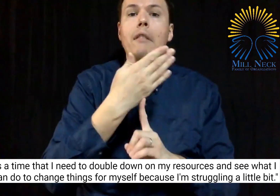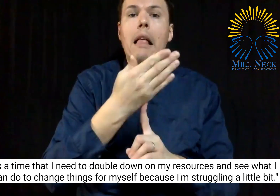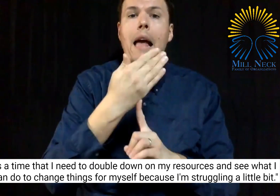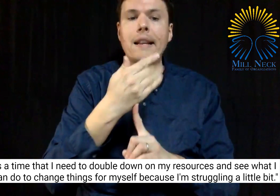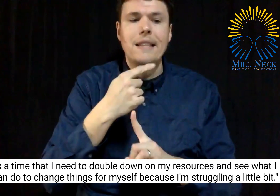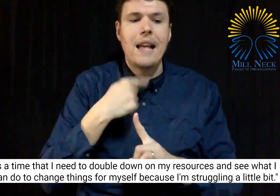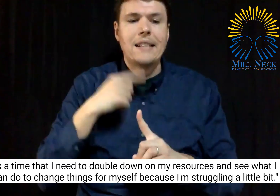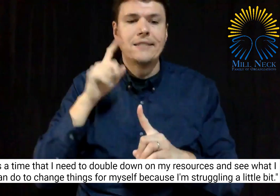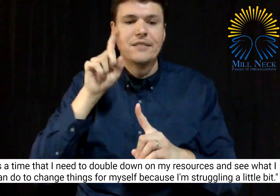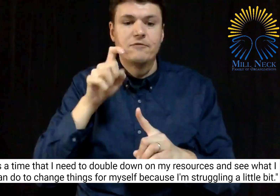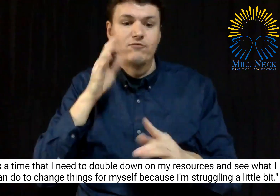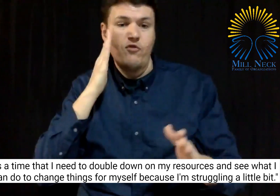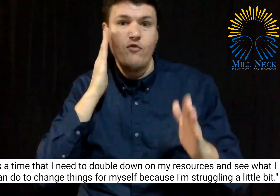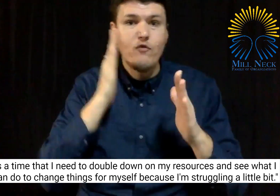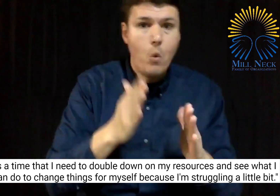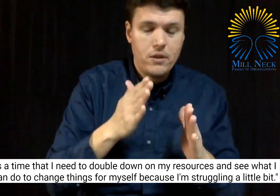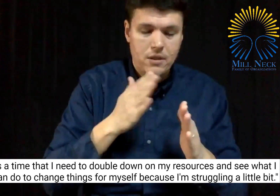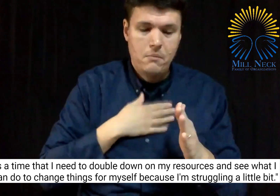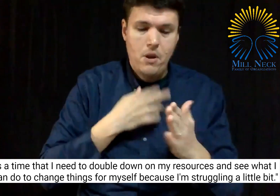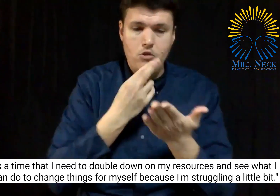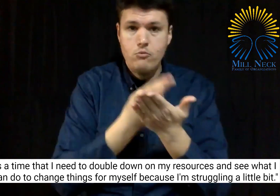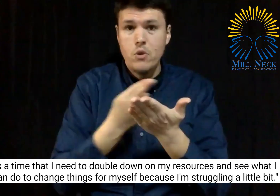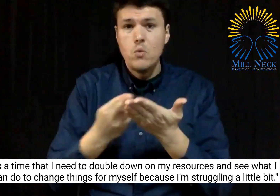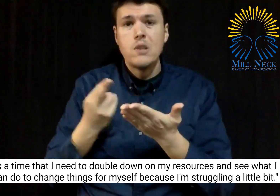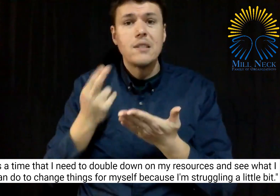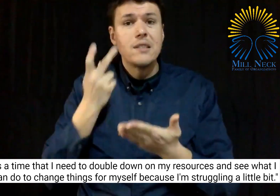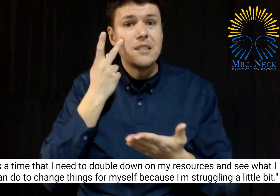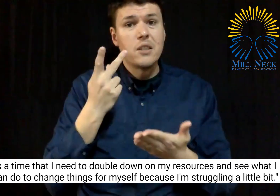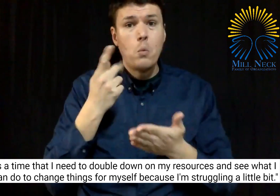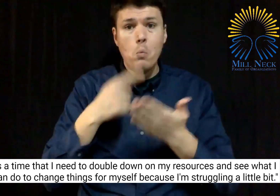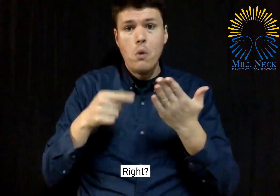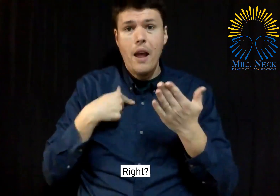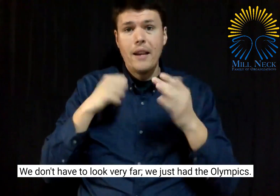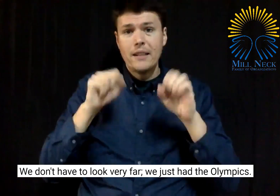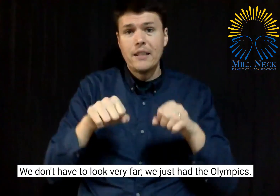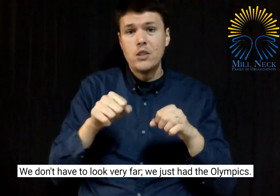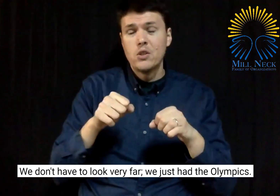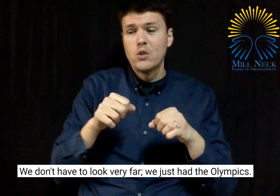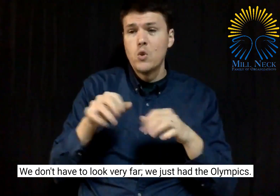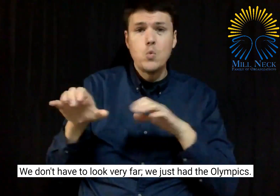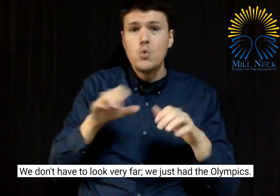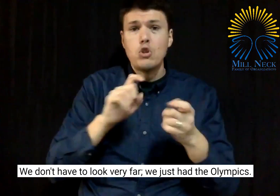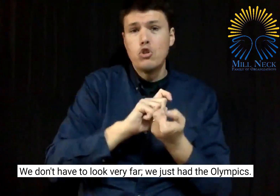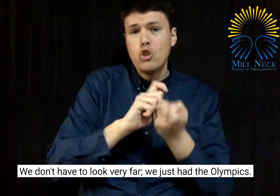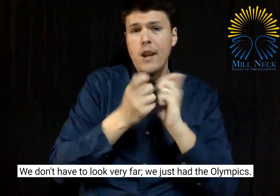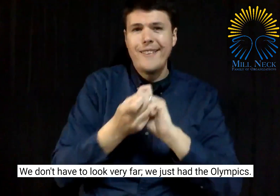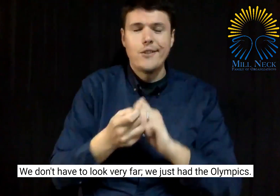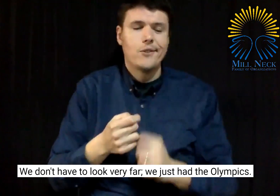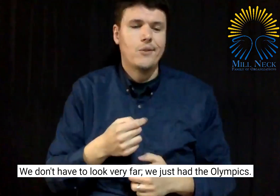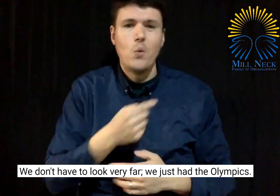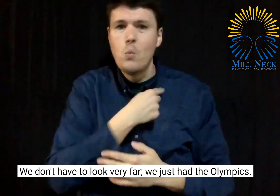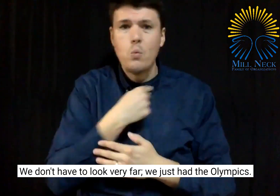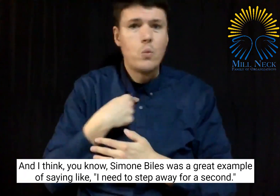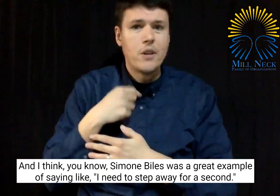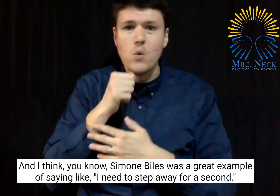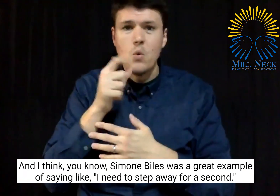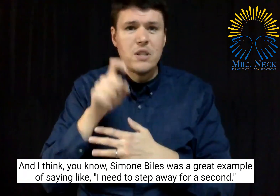see what I can do to change things for myself because I'm struggling a little bit, right? We don't have to look very far. We just had the Olympics, and I think,